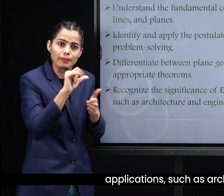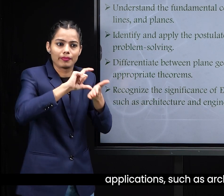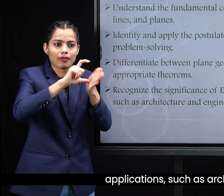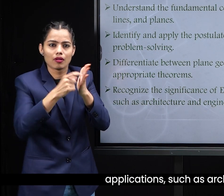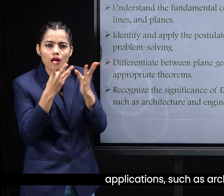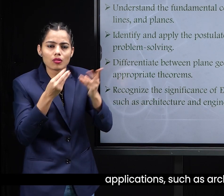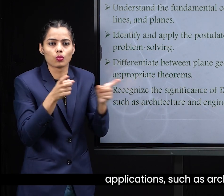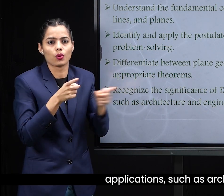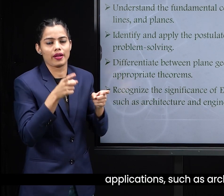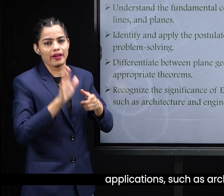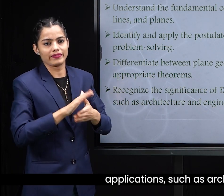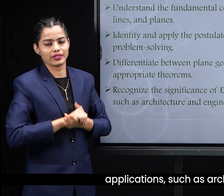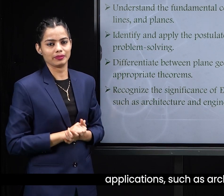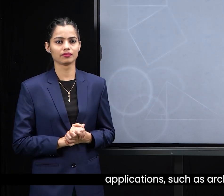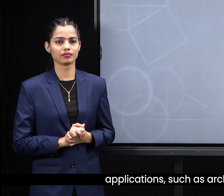engineering.